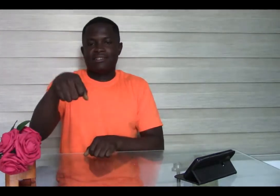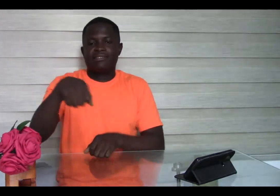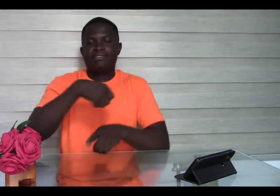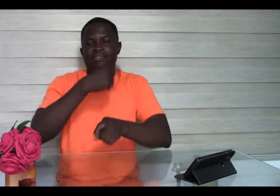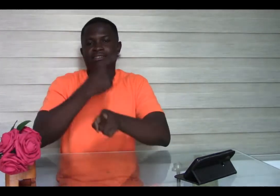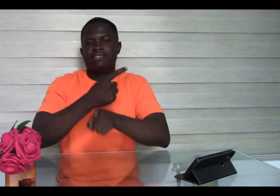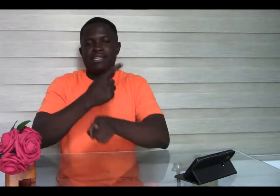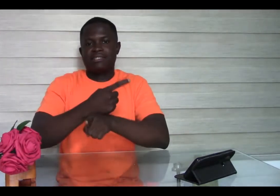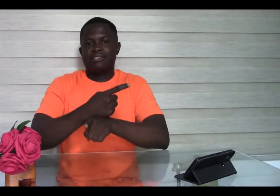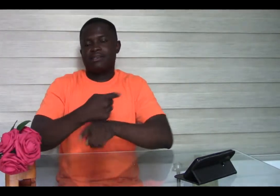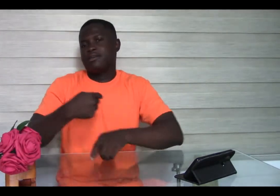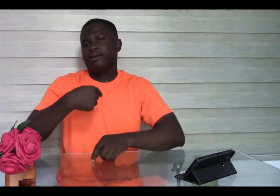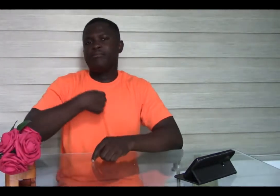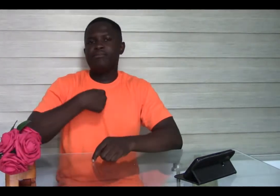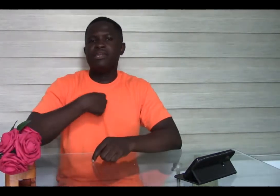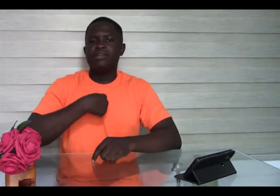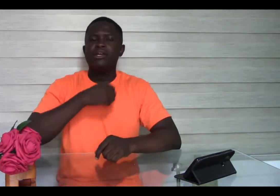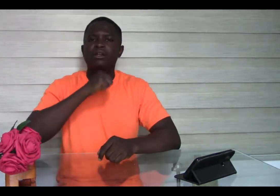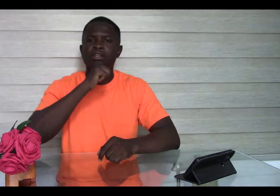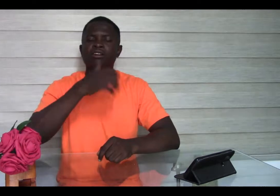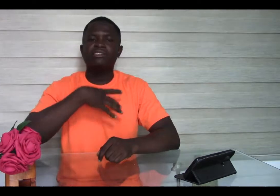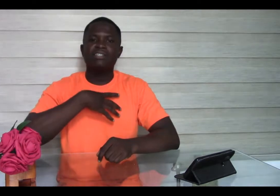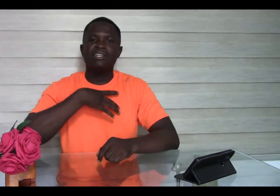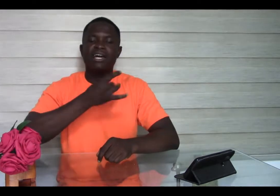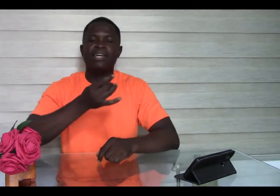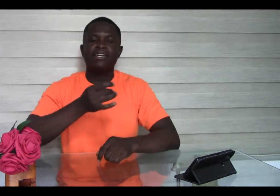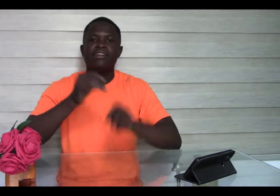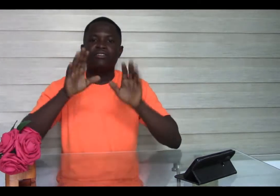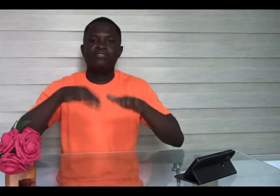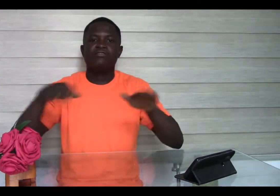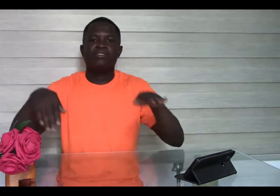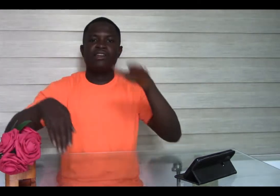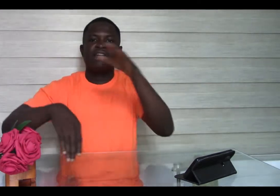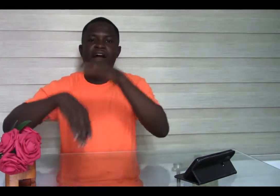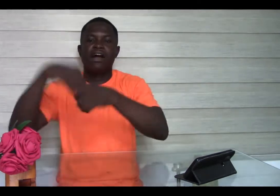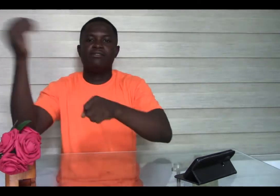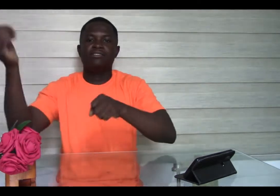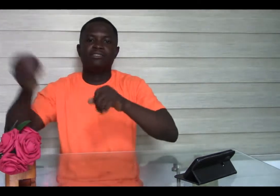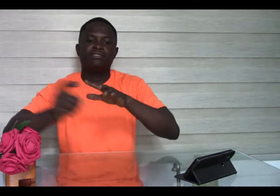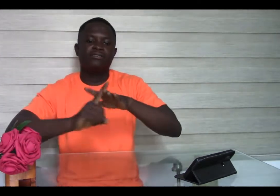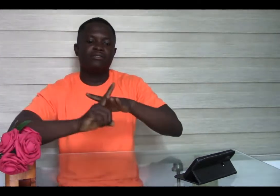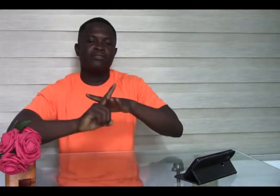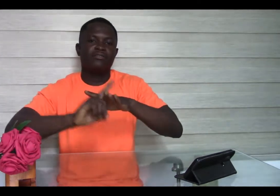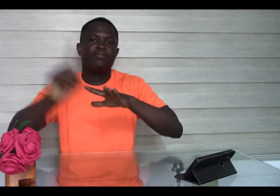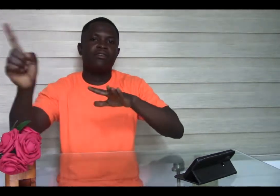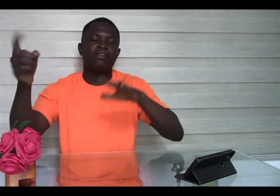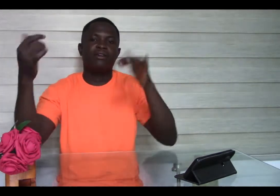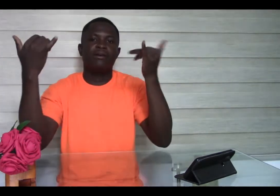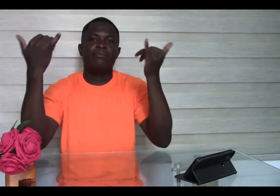yes, just me, not like children out, gone,